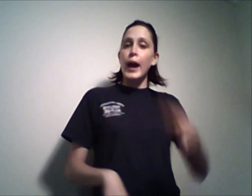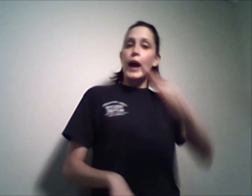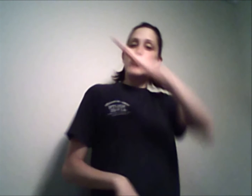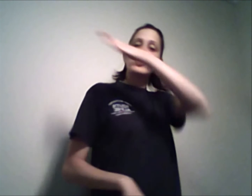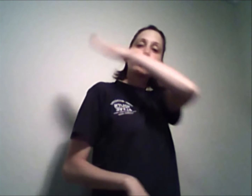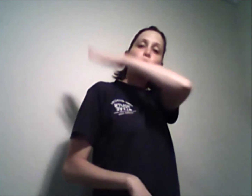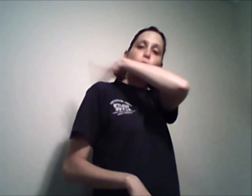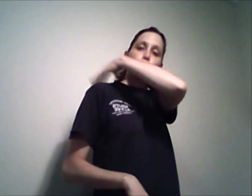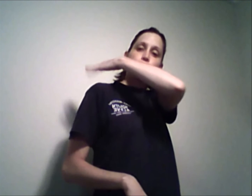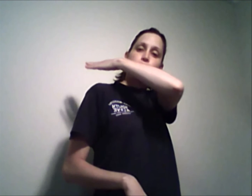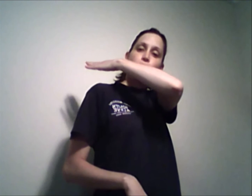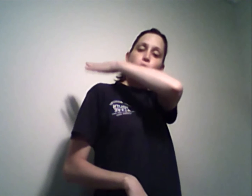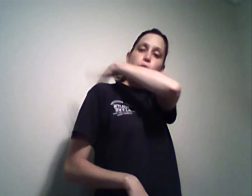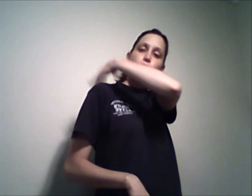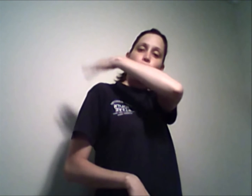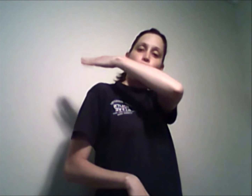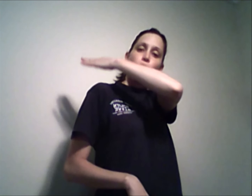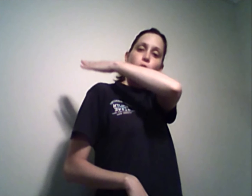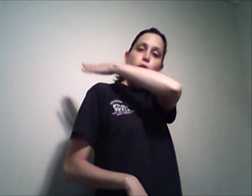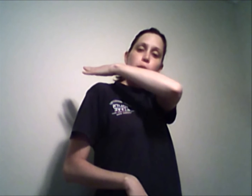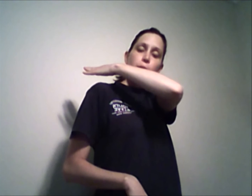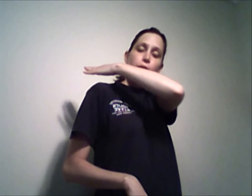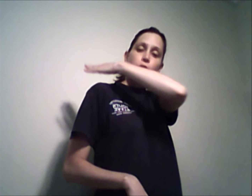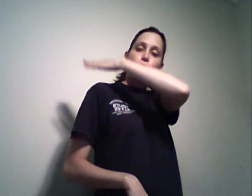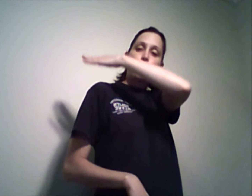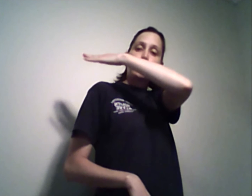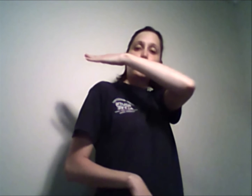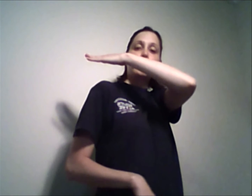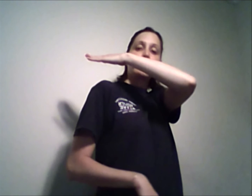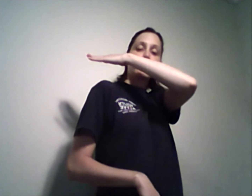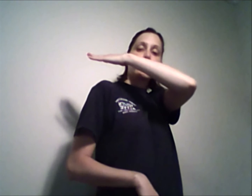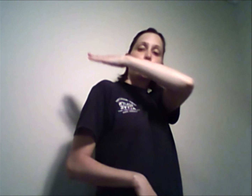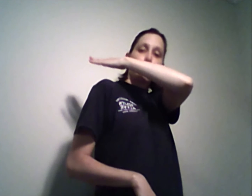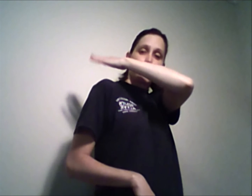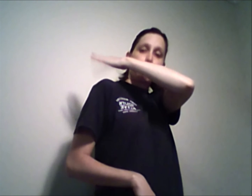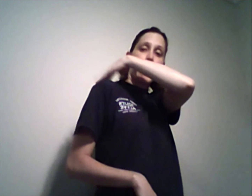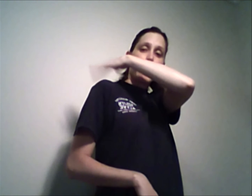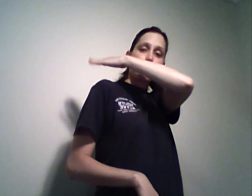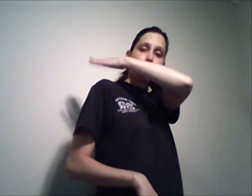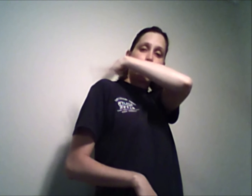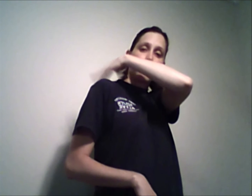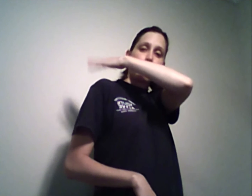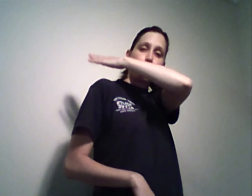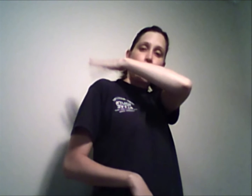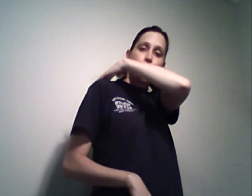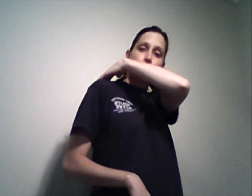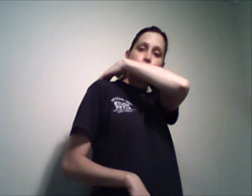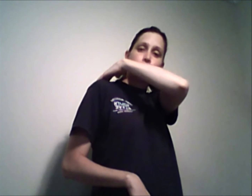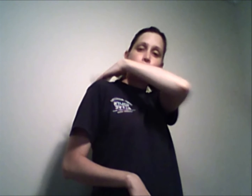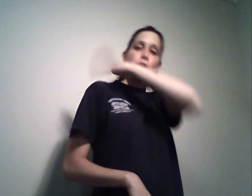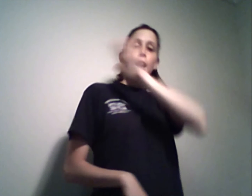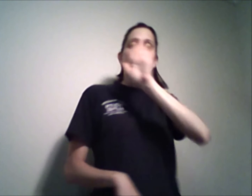Pat your own self on the back. So essentially you're going to pat yourself on the back, and then you're